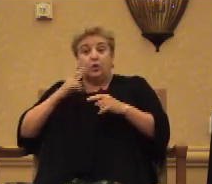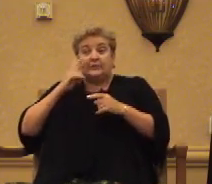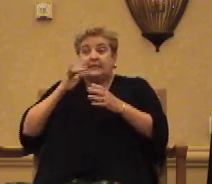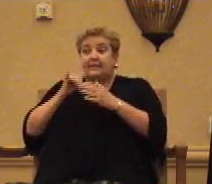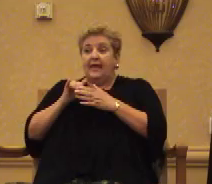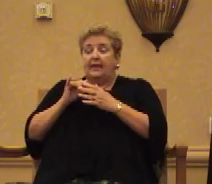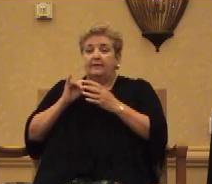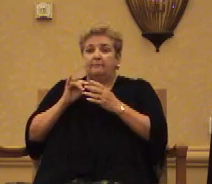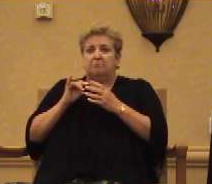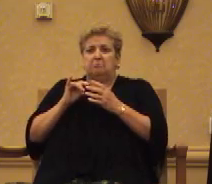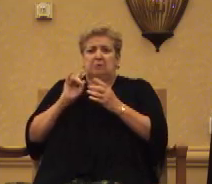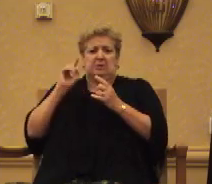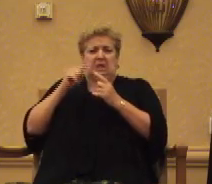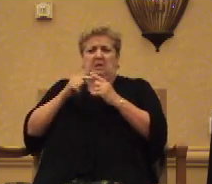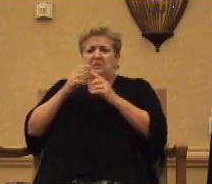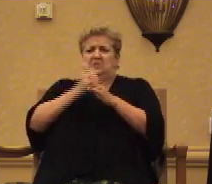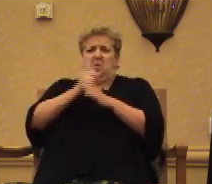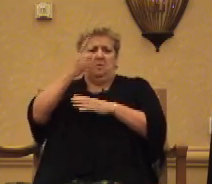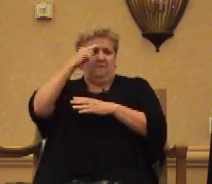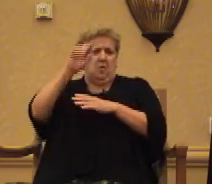glimpse of it until I was sober for a long time.